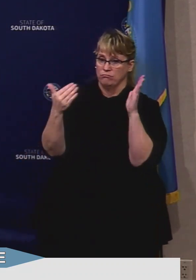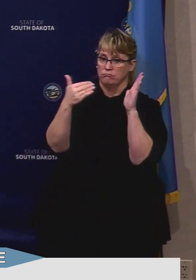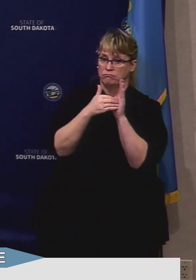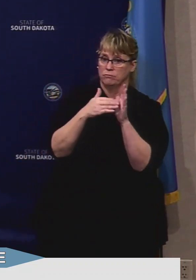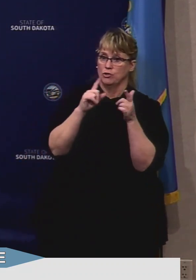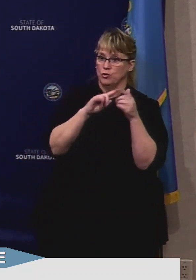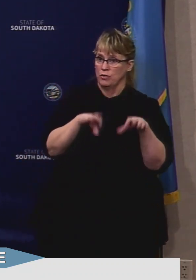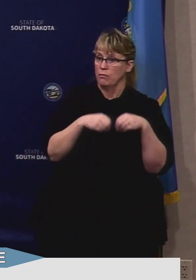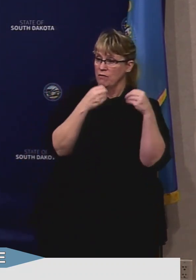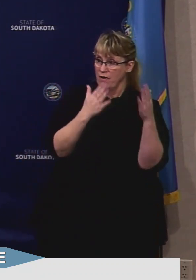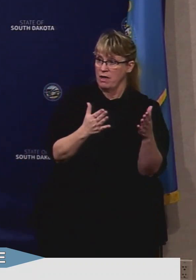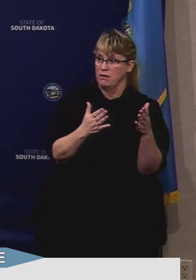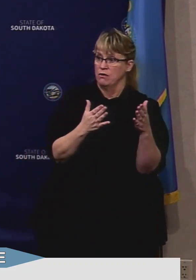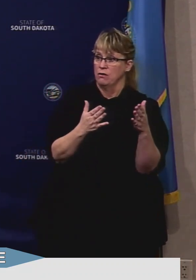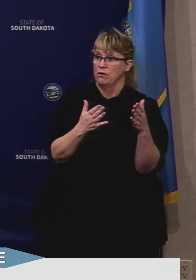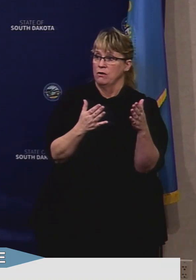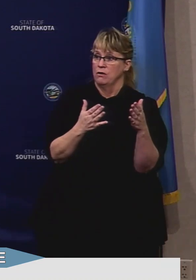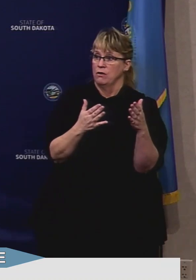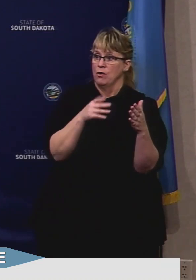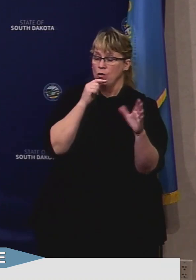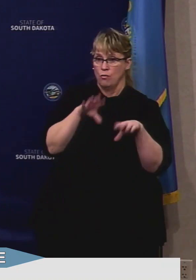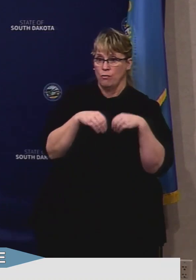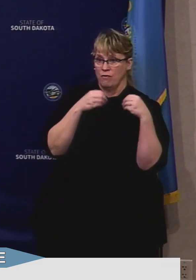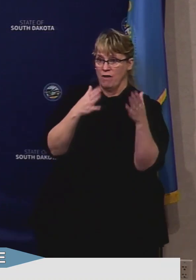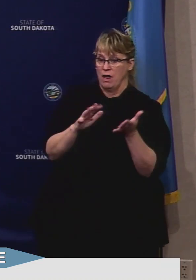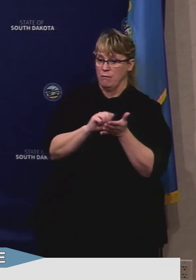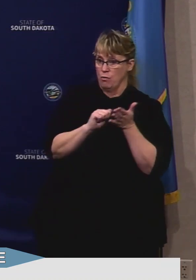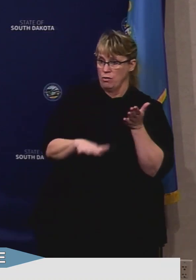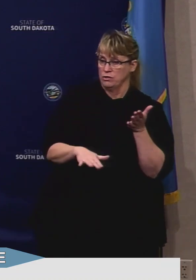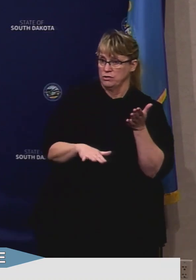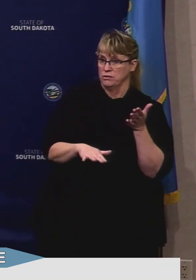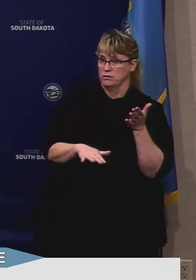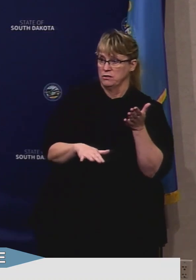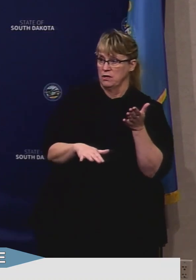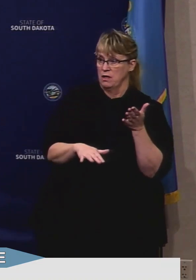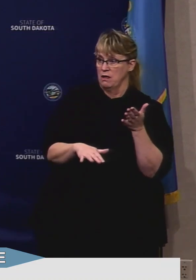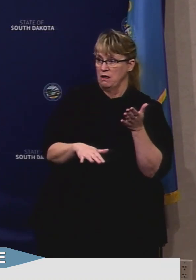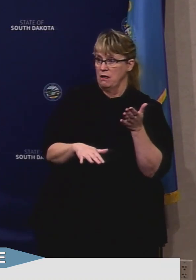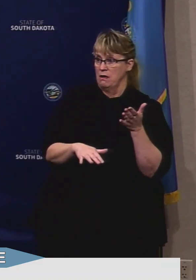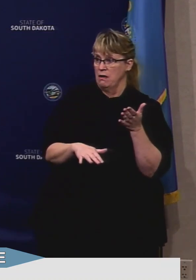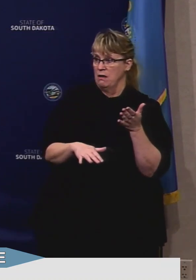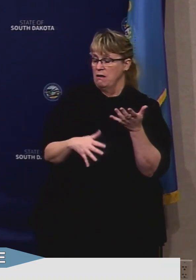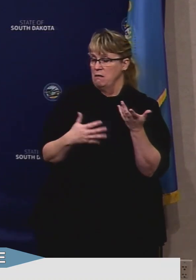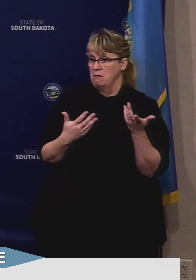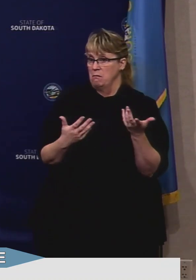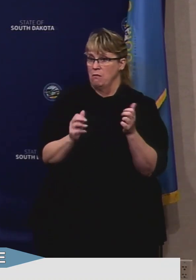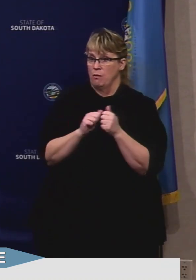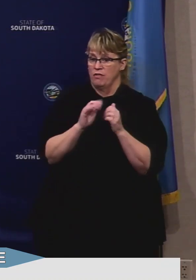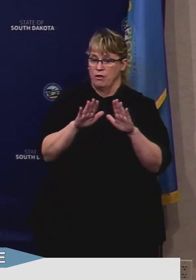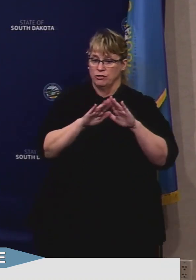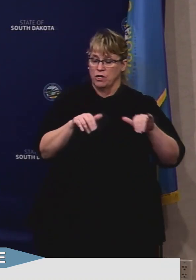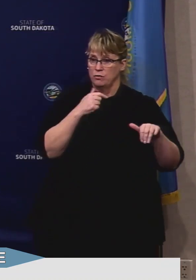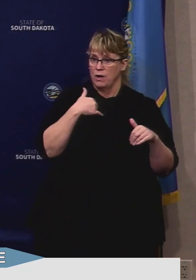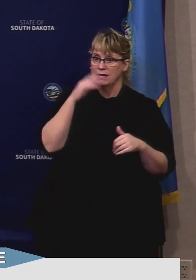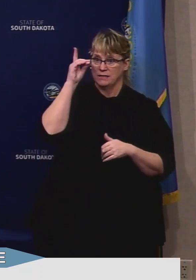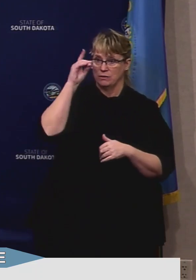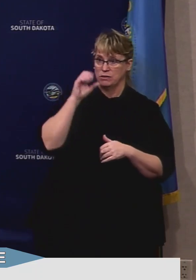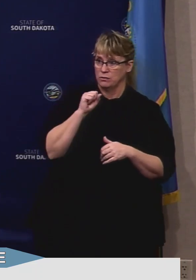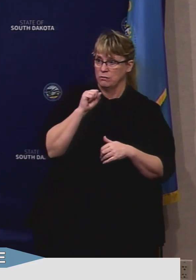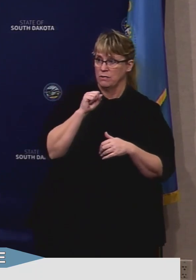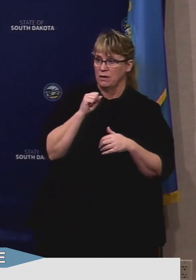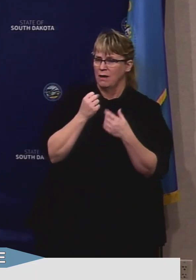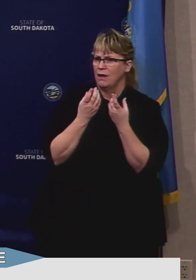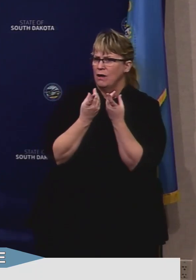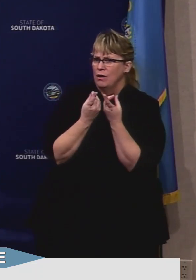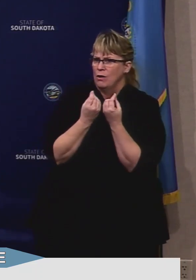the provider who provided an abortion, on their, child with Down syndrome, I guess